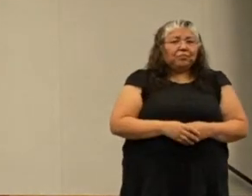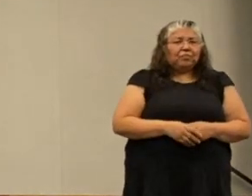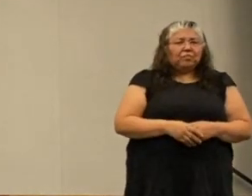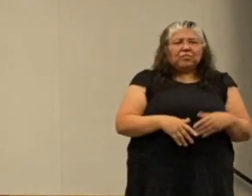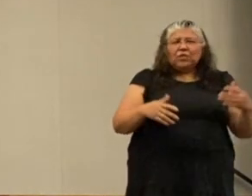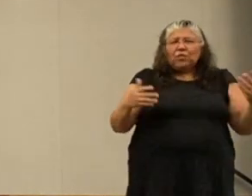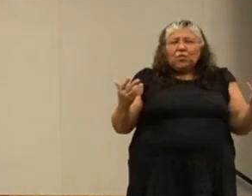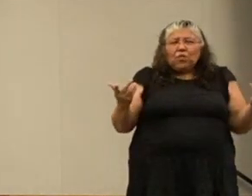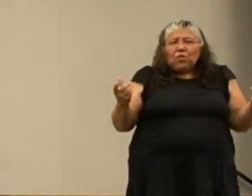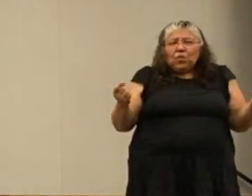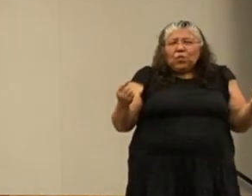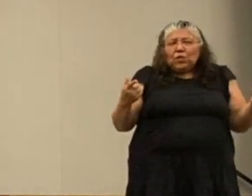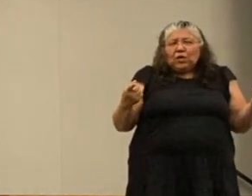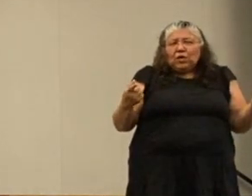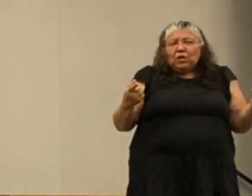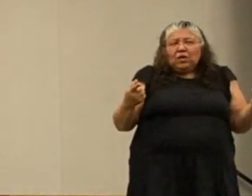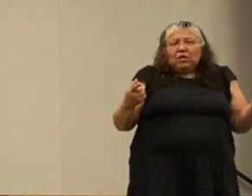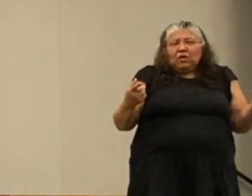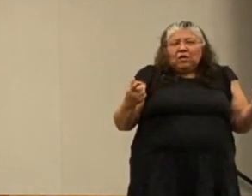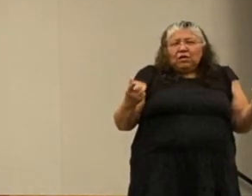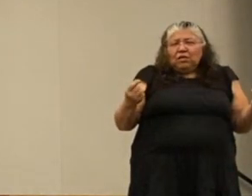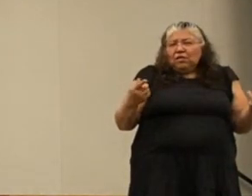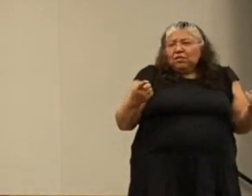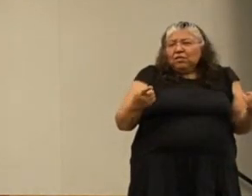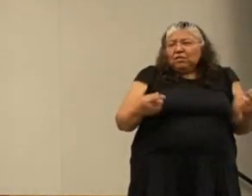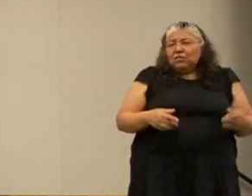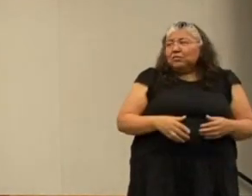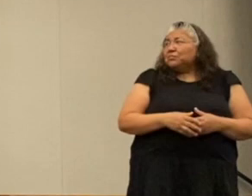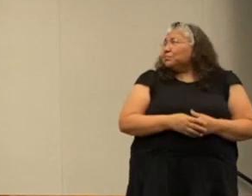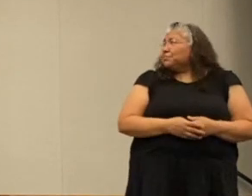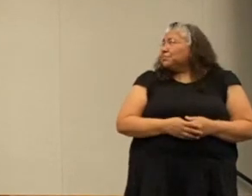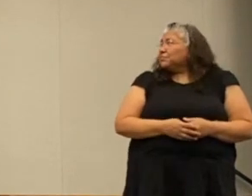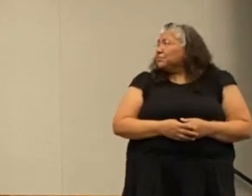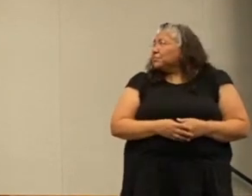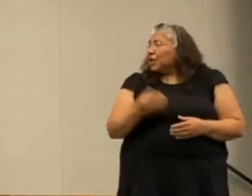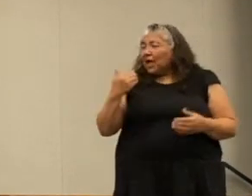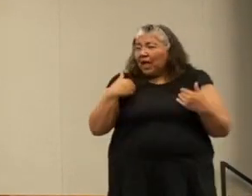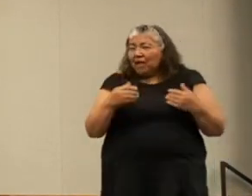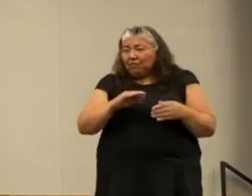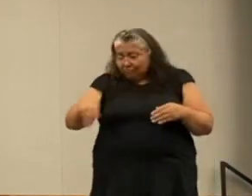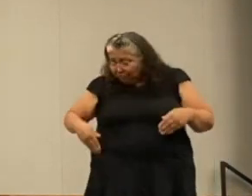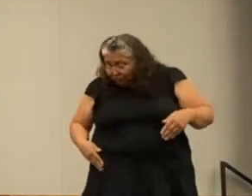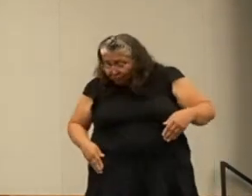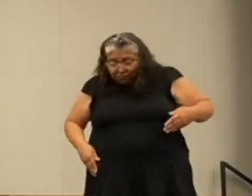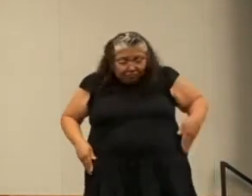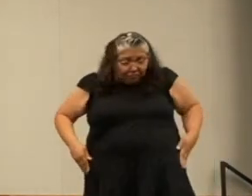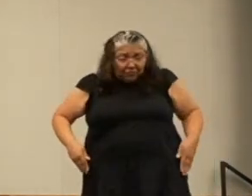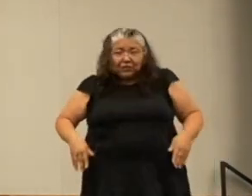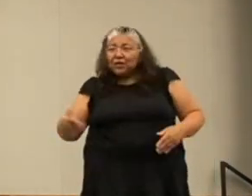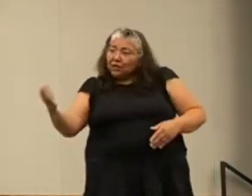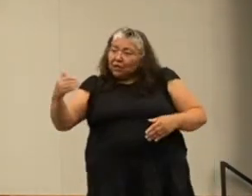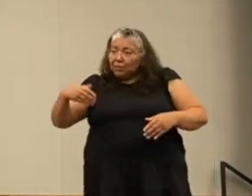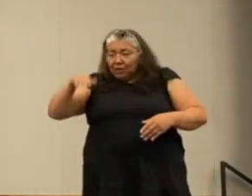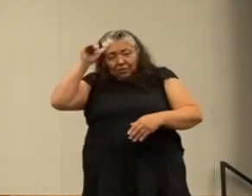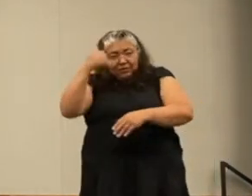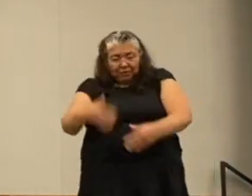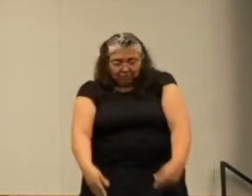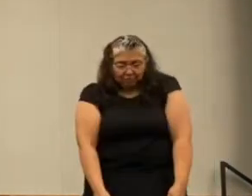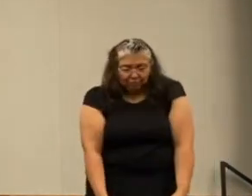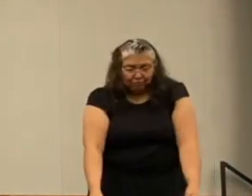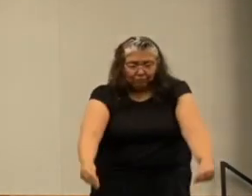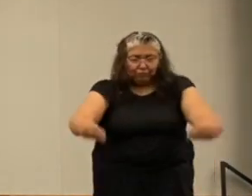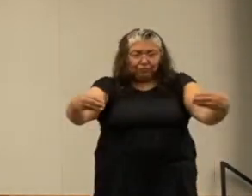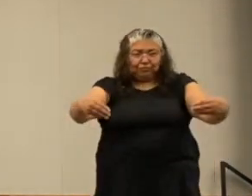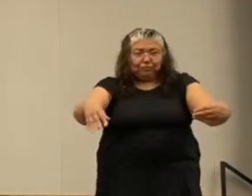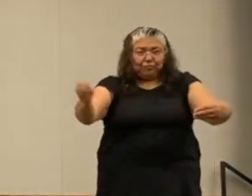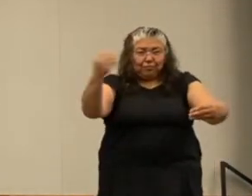What would you do? Put it in this pocket, I got another pocket, right? Come here, son, hold out your shirt, just put some stuff in